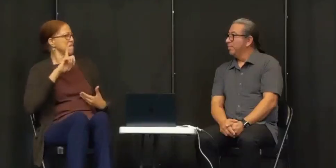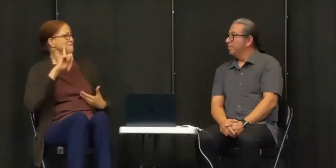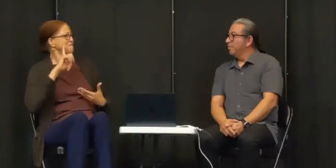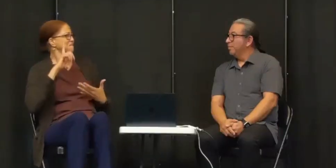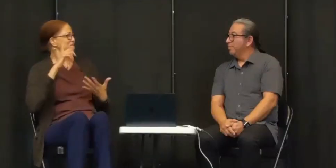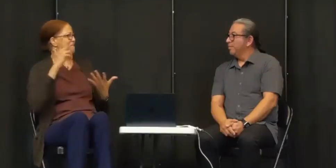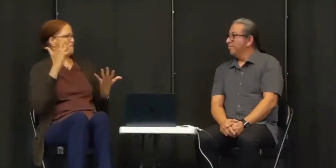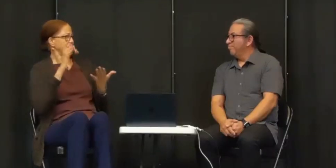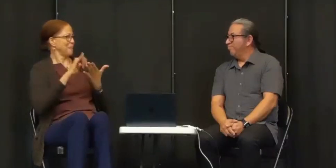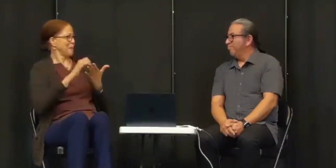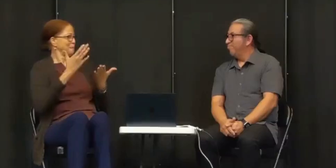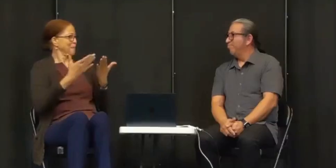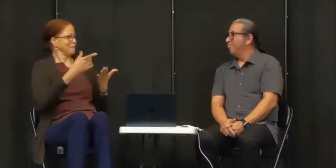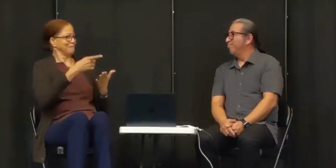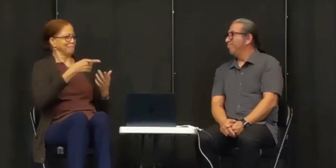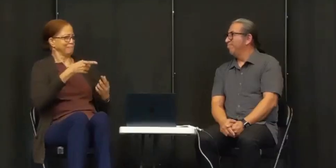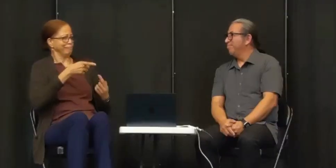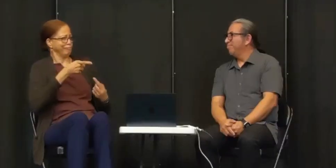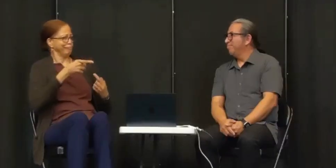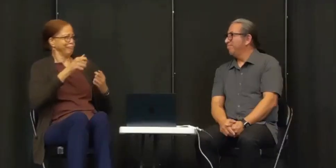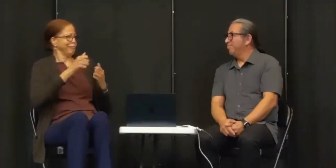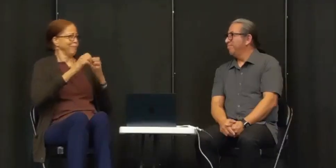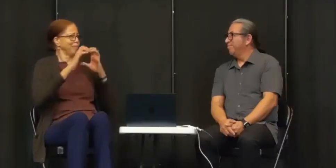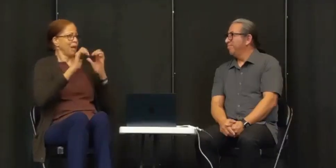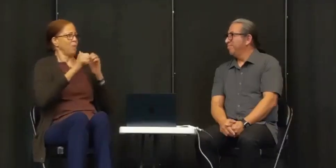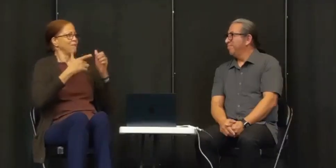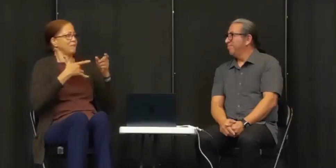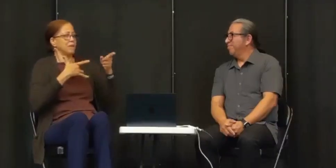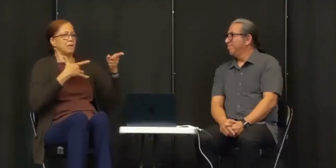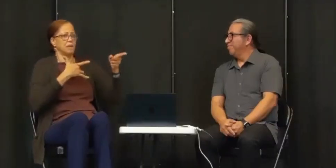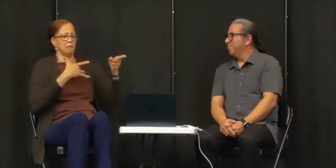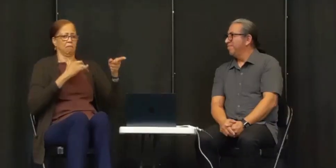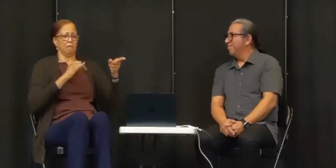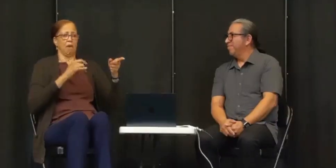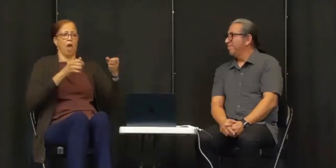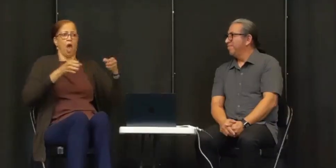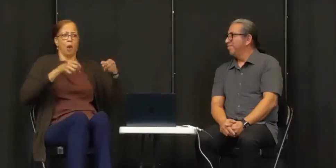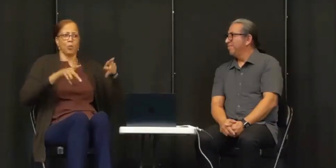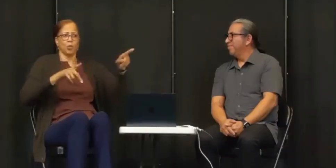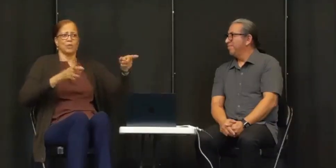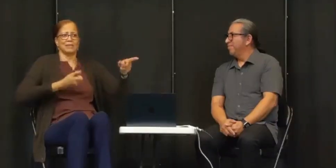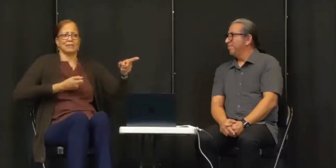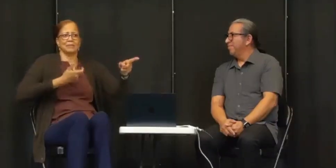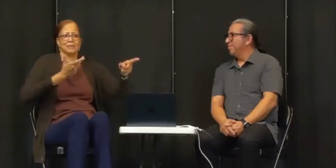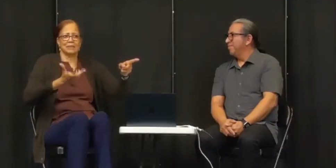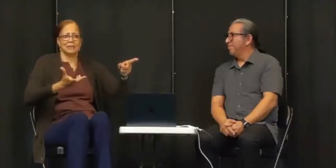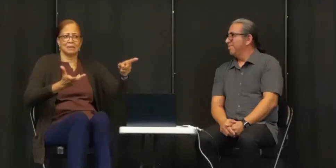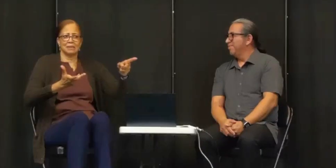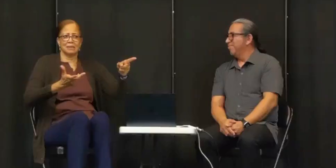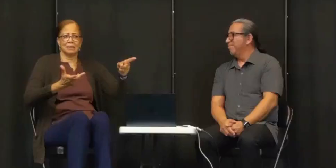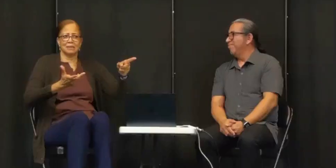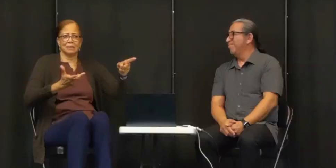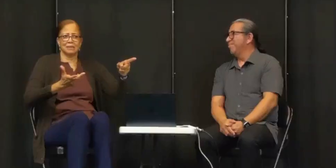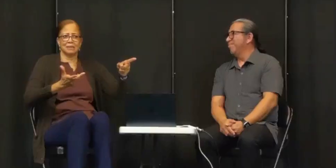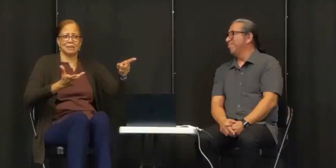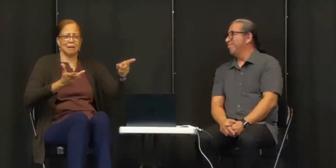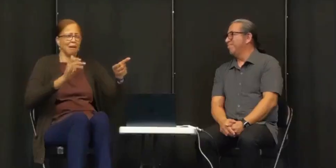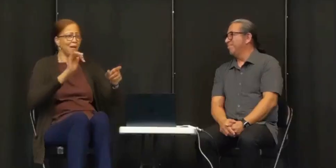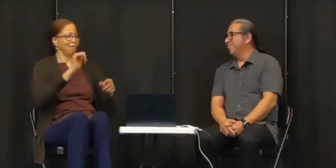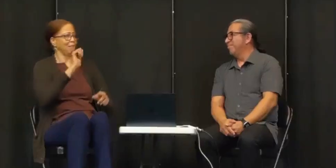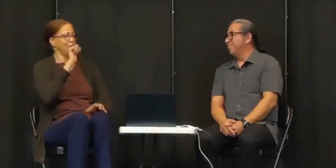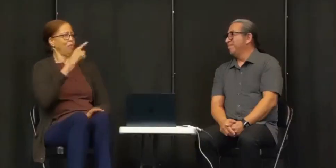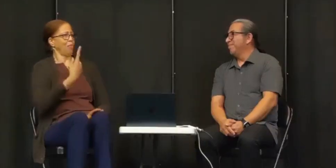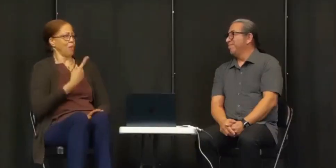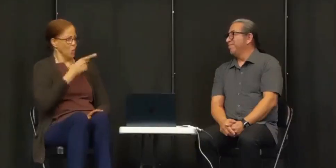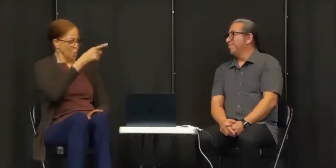feel about me being deaf? That may be something that they struggled with. How did you feel to not be able to communicate with your child or your family member? You know,